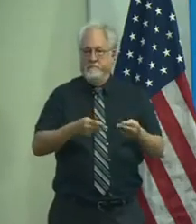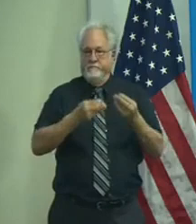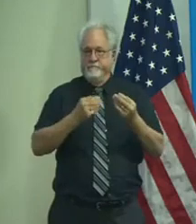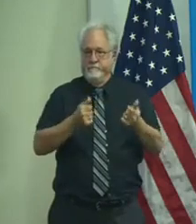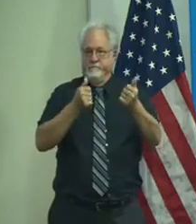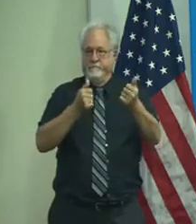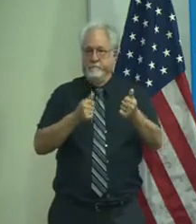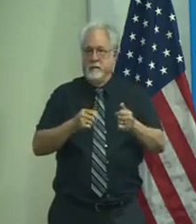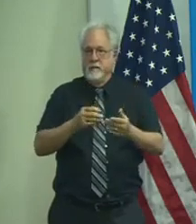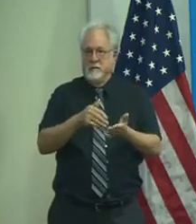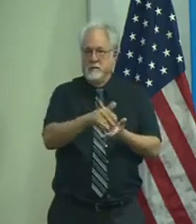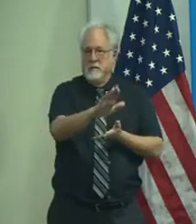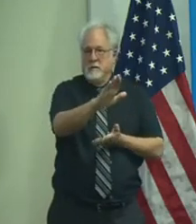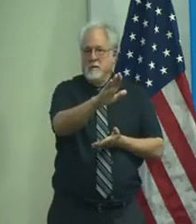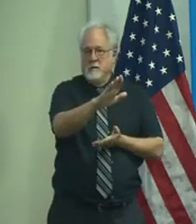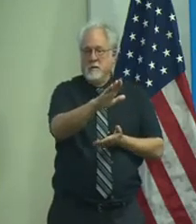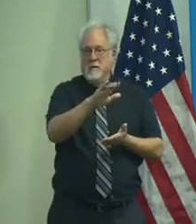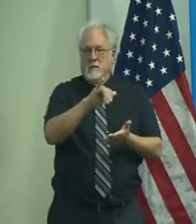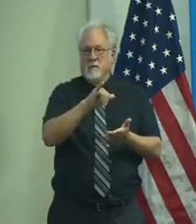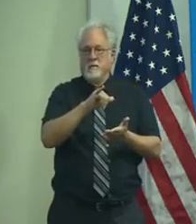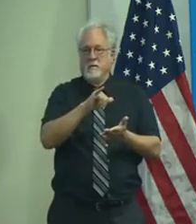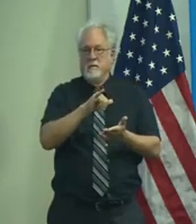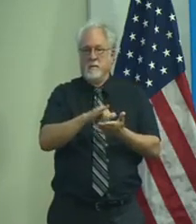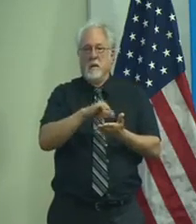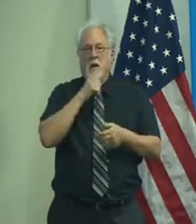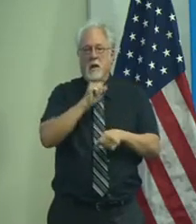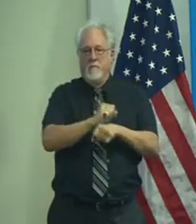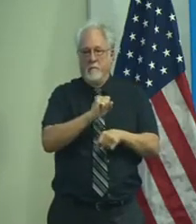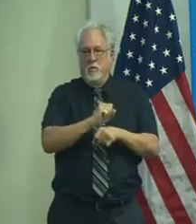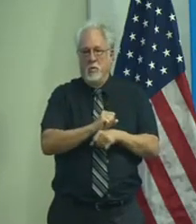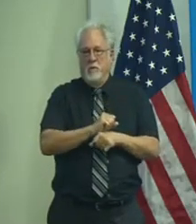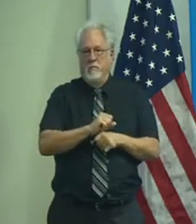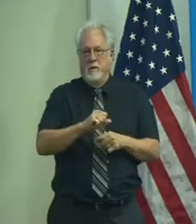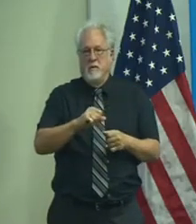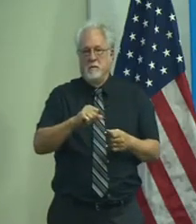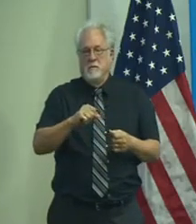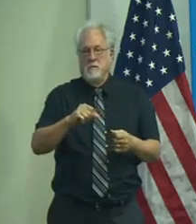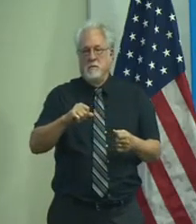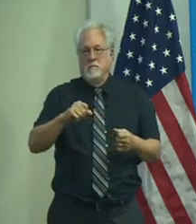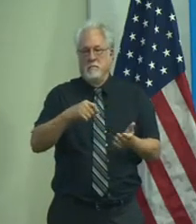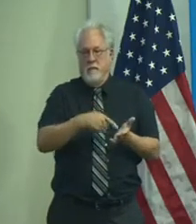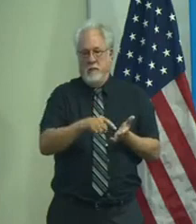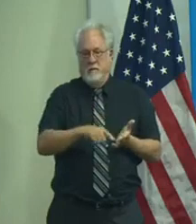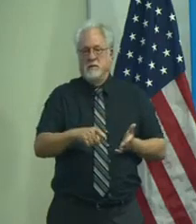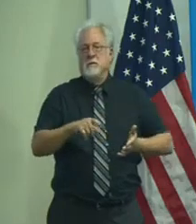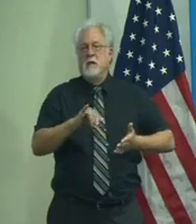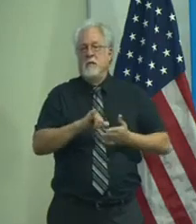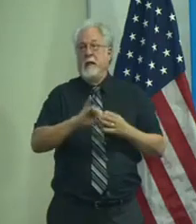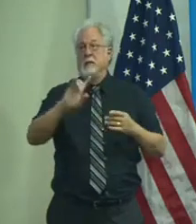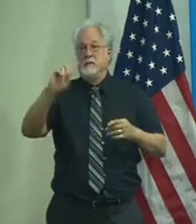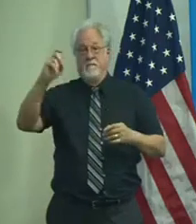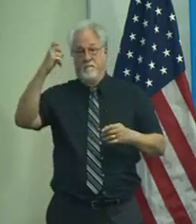the delivery of these unemployment compensation payments.